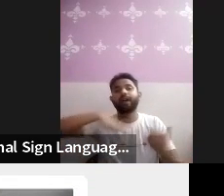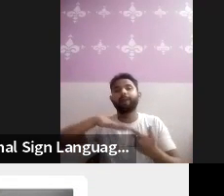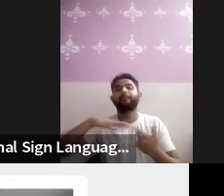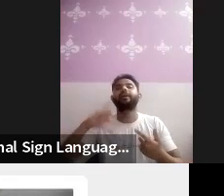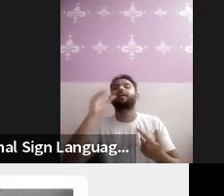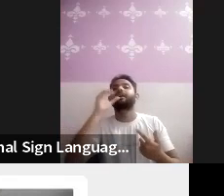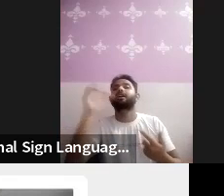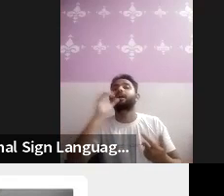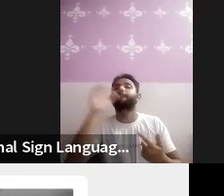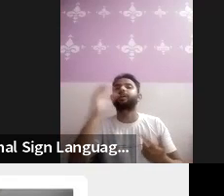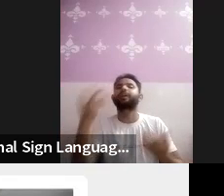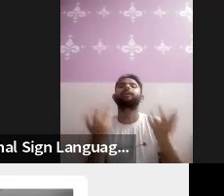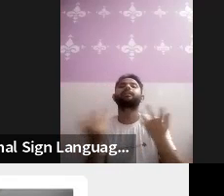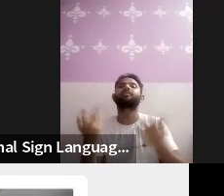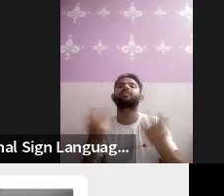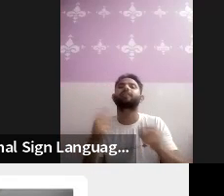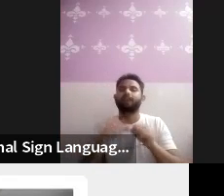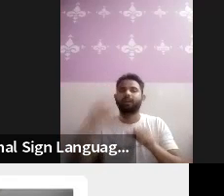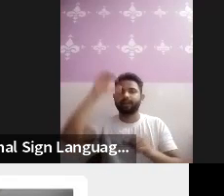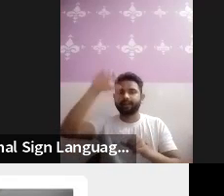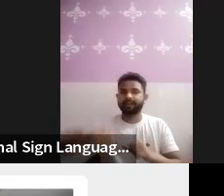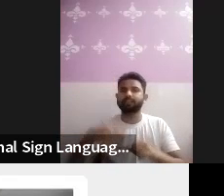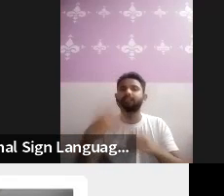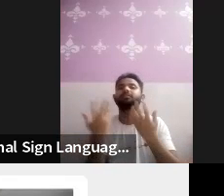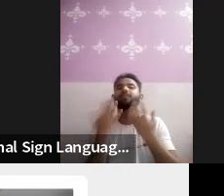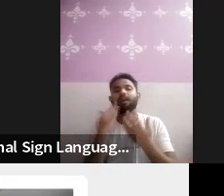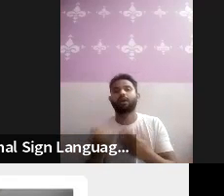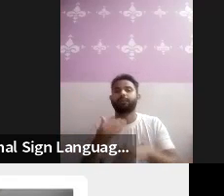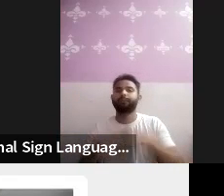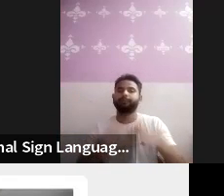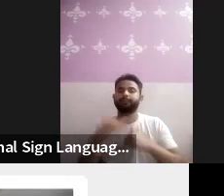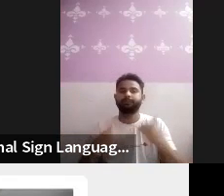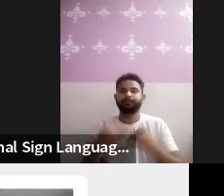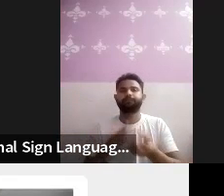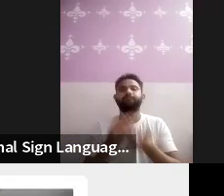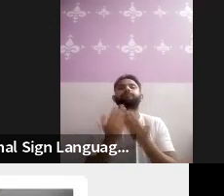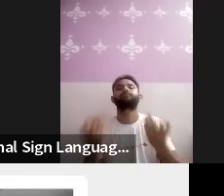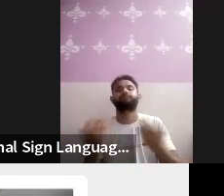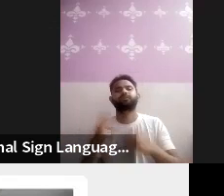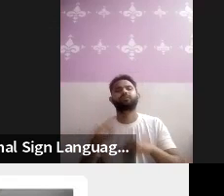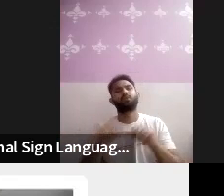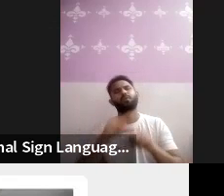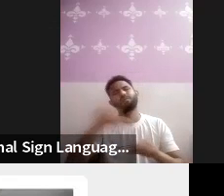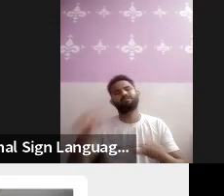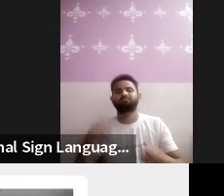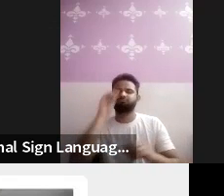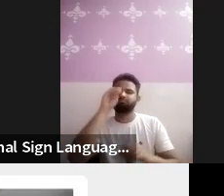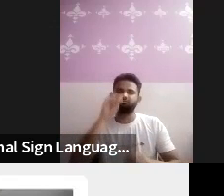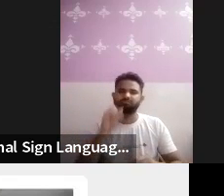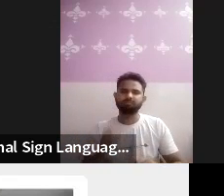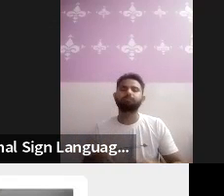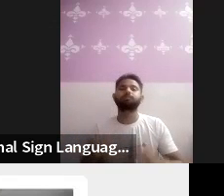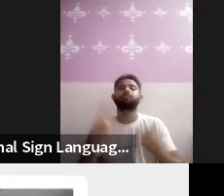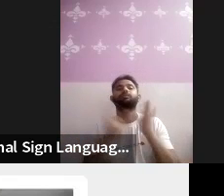room is inaccessible, the toilet room. It's that it's being misused. So this could also be a complaint. And then we could. I mean,